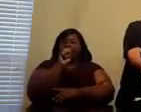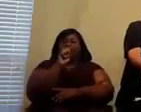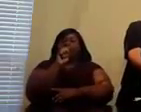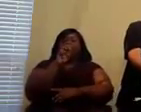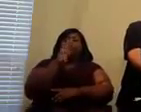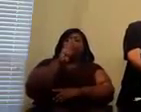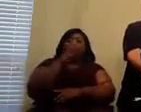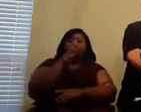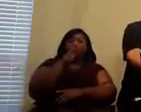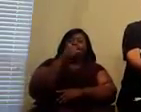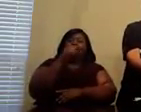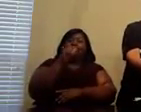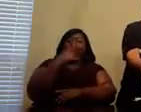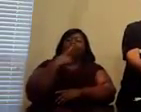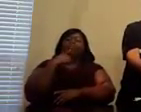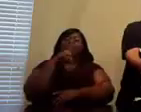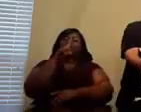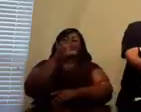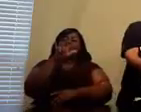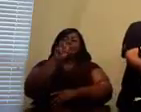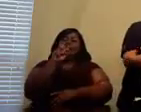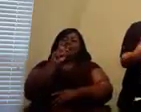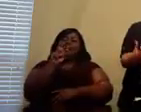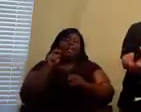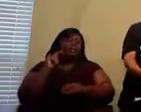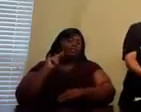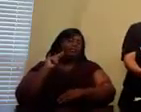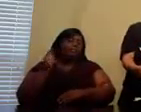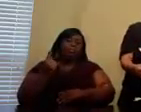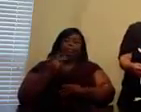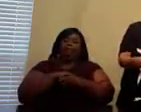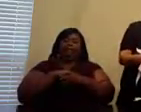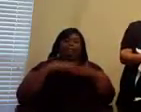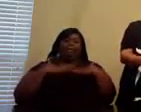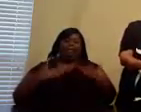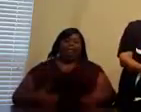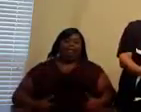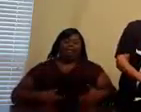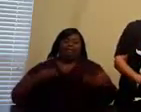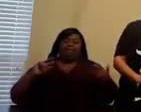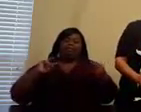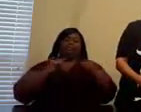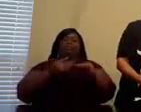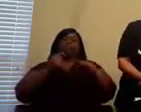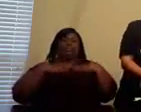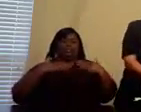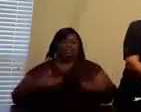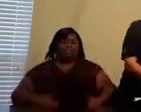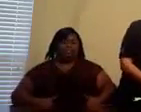Blue, yellow, red dye is not good to come into our system.